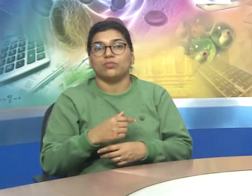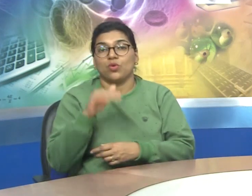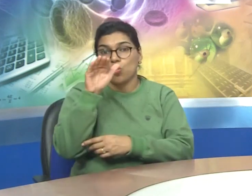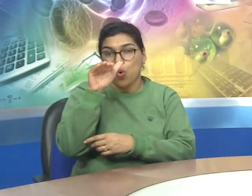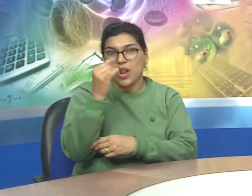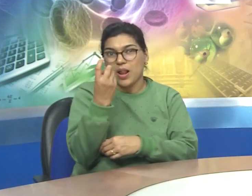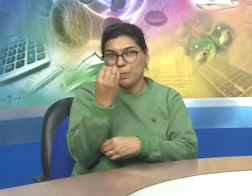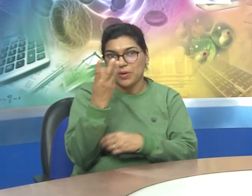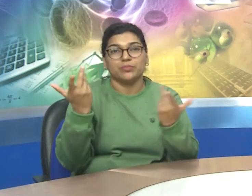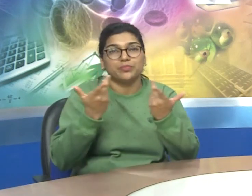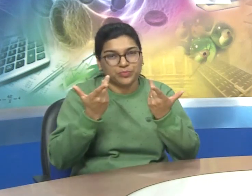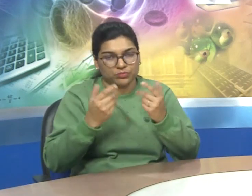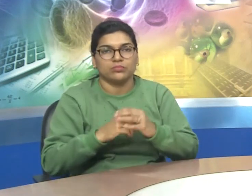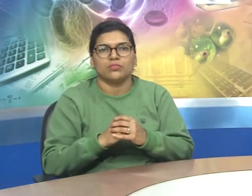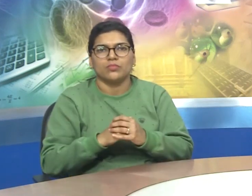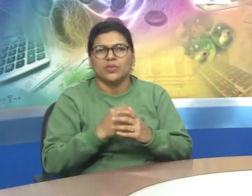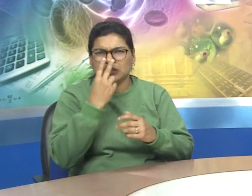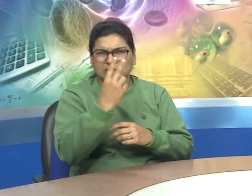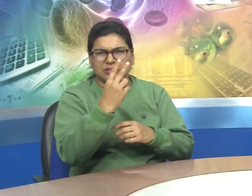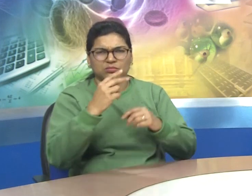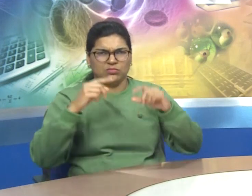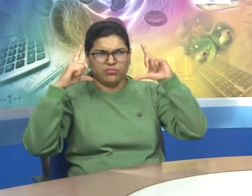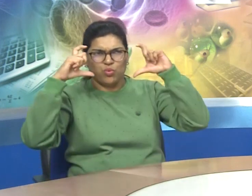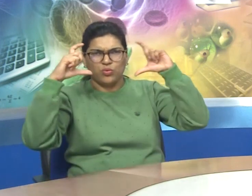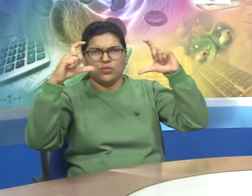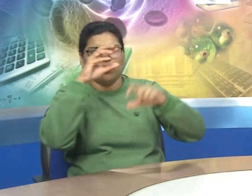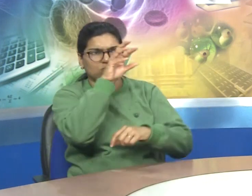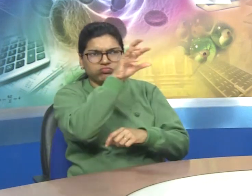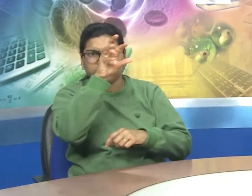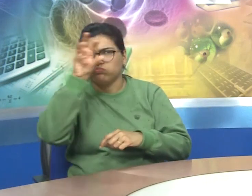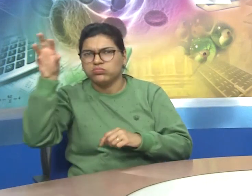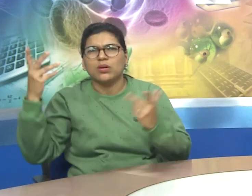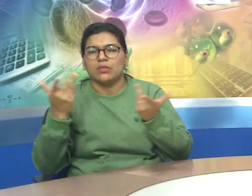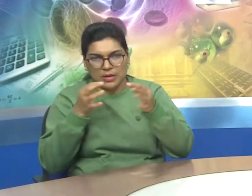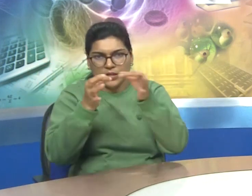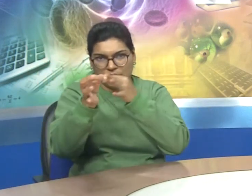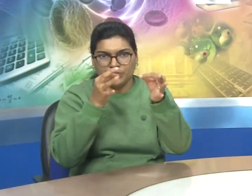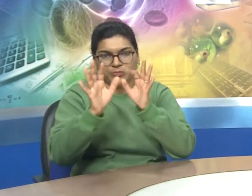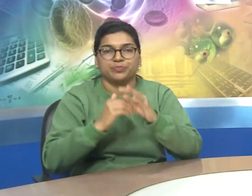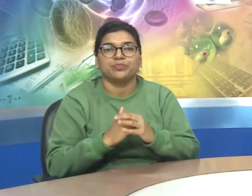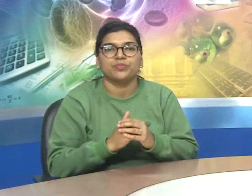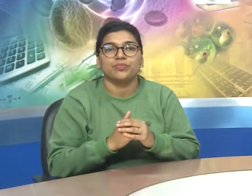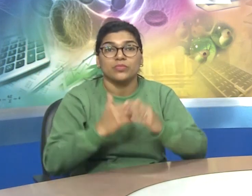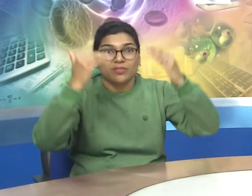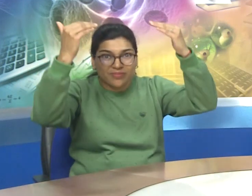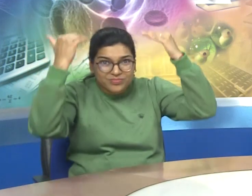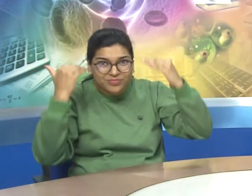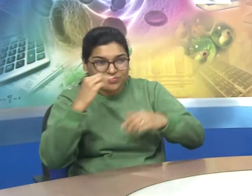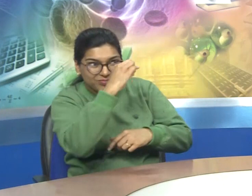Now here on screen you can see a word call number. And below that you can see